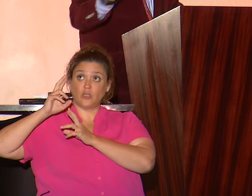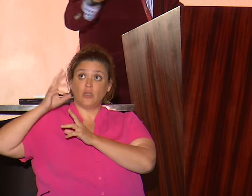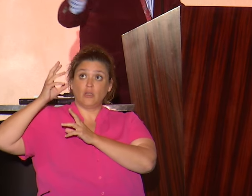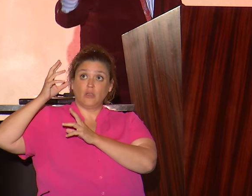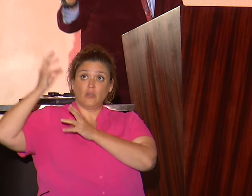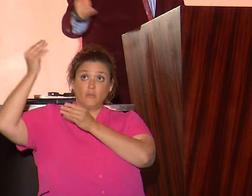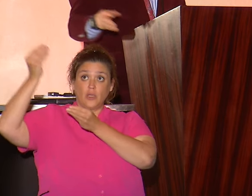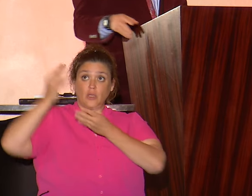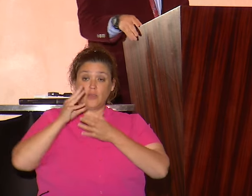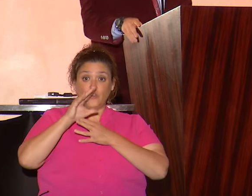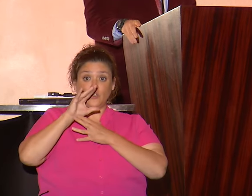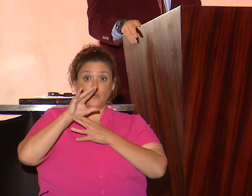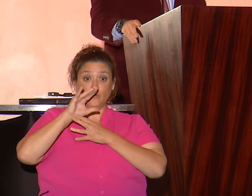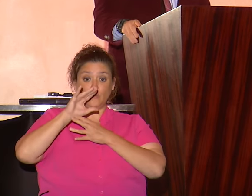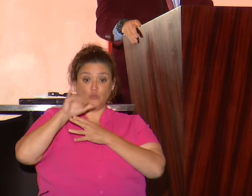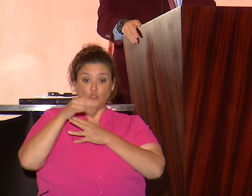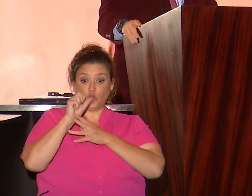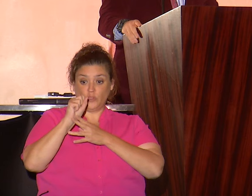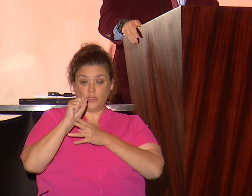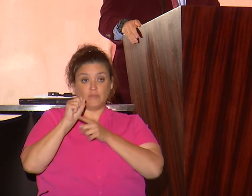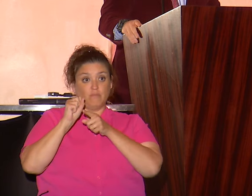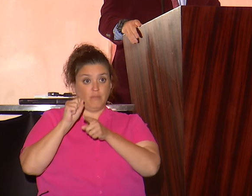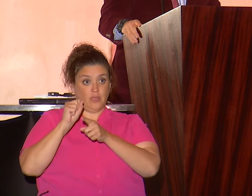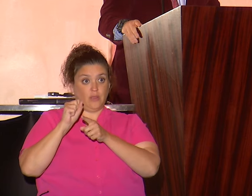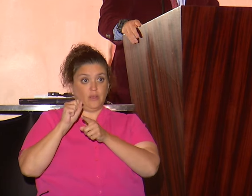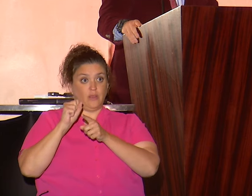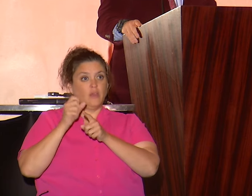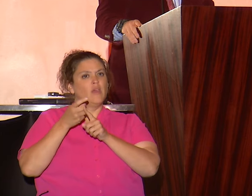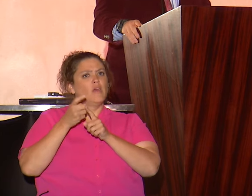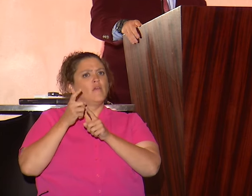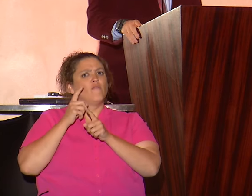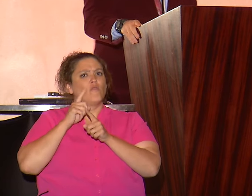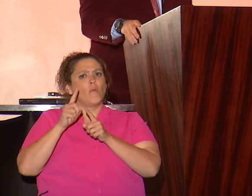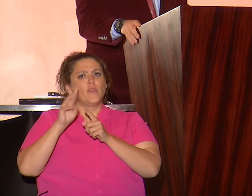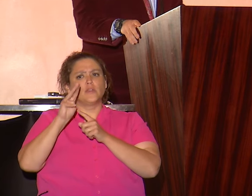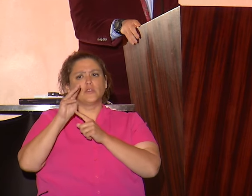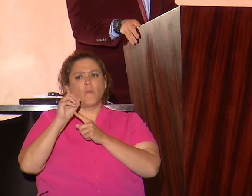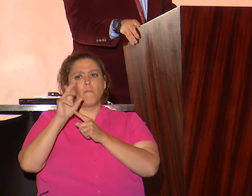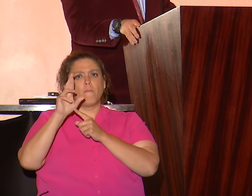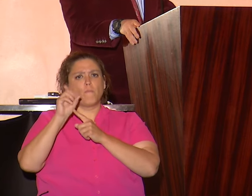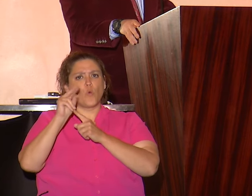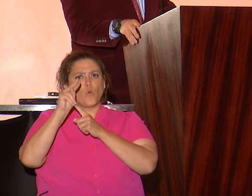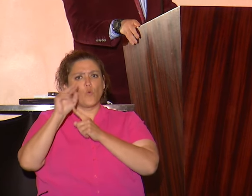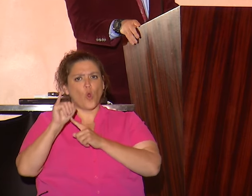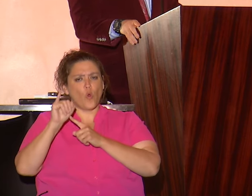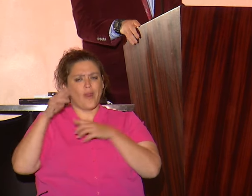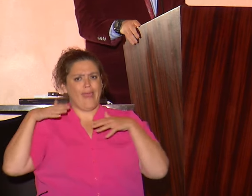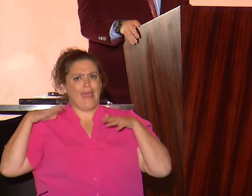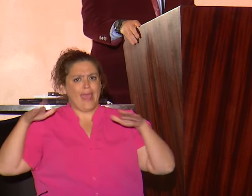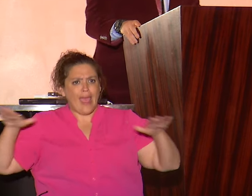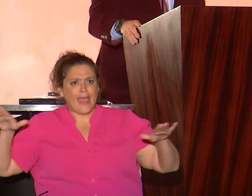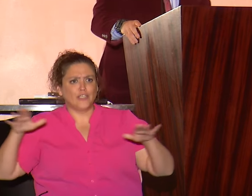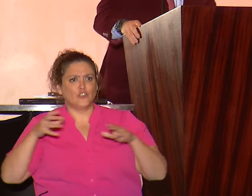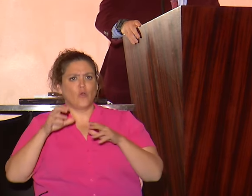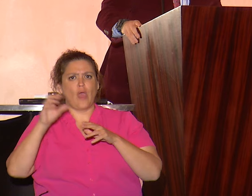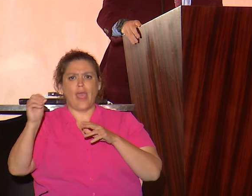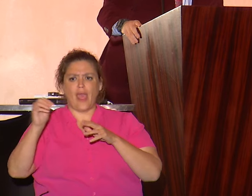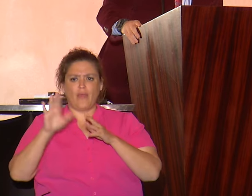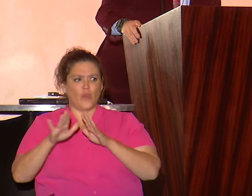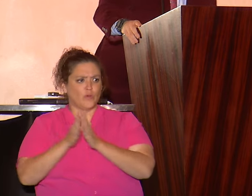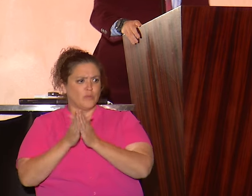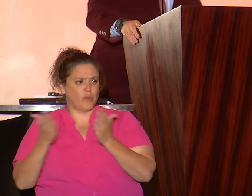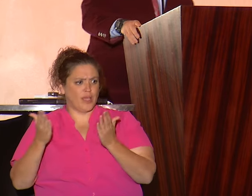Joseph Smith of the golden temples from this Moroni angel. I would take the eye off that.